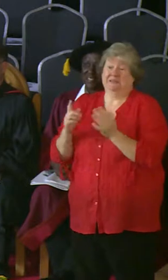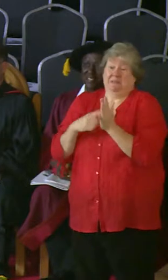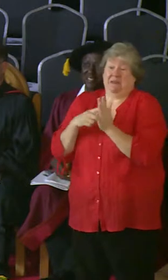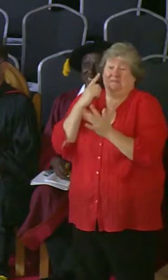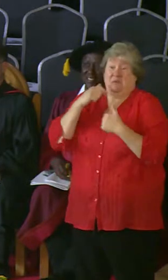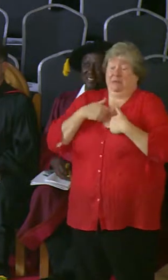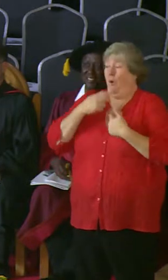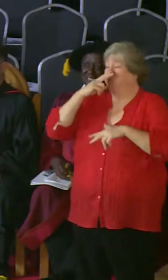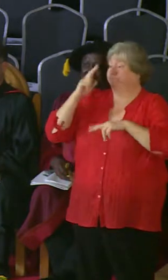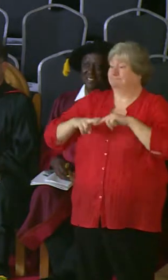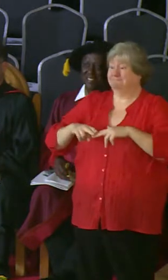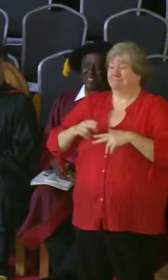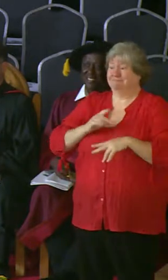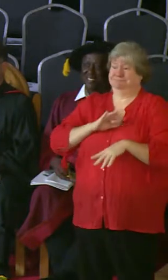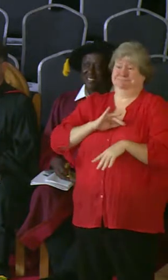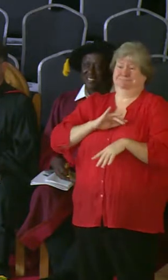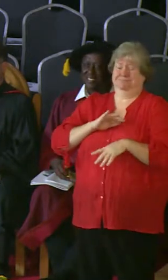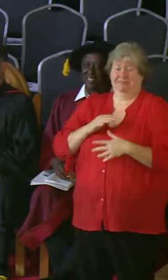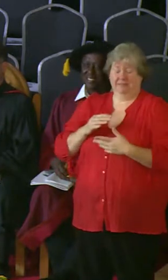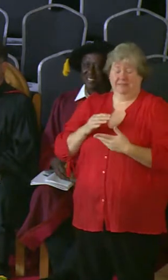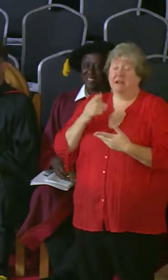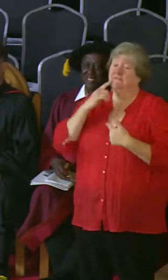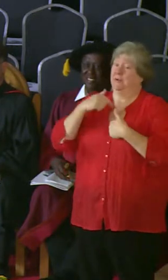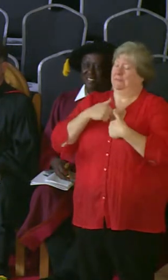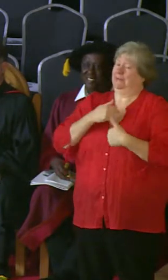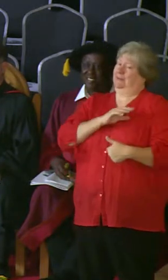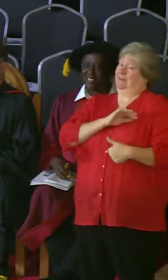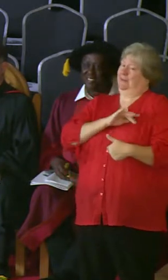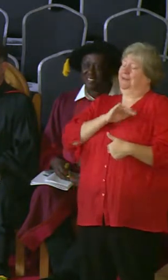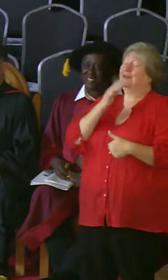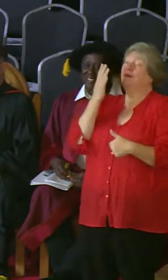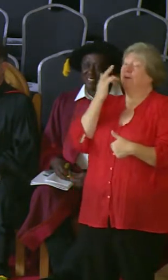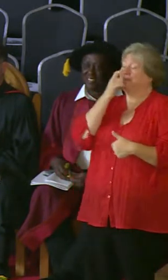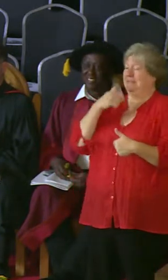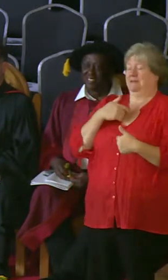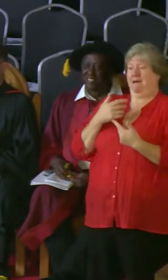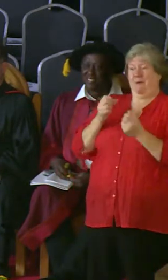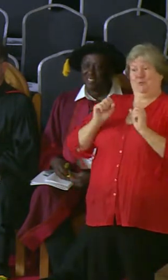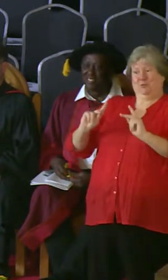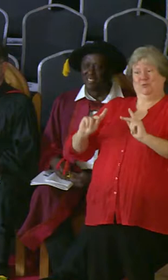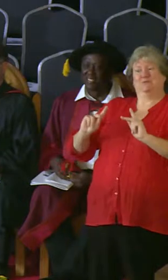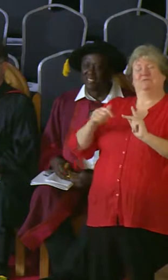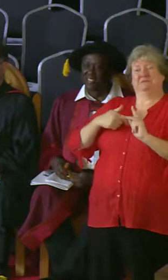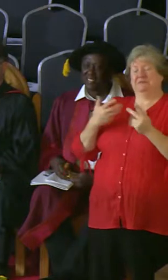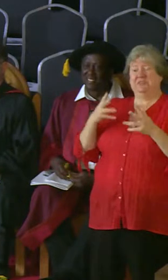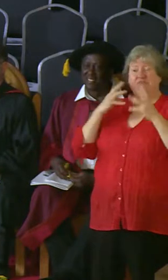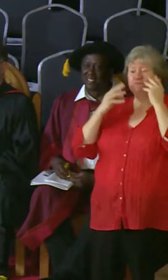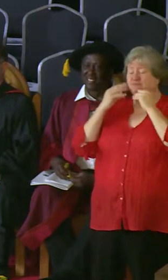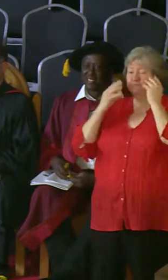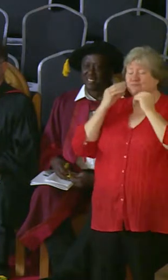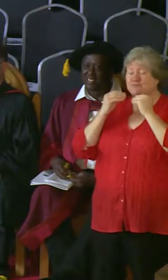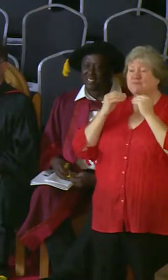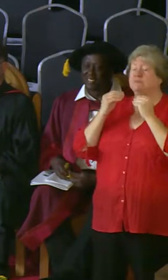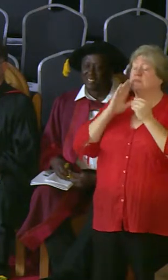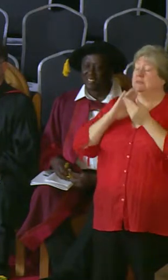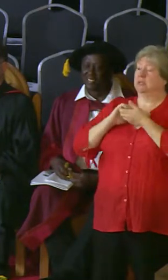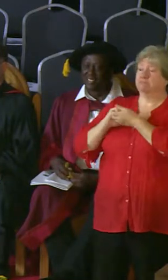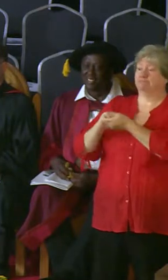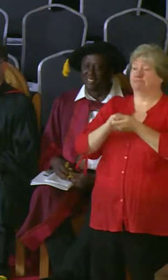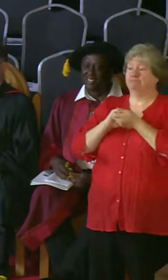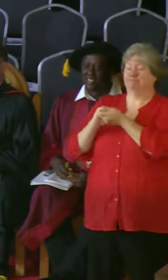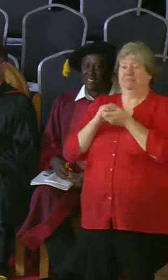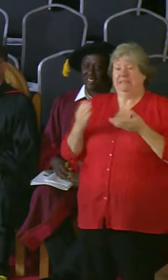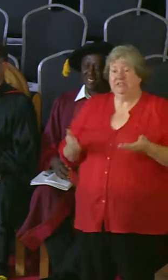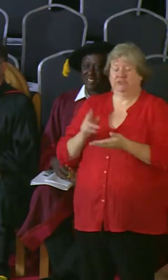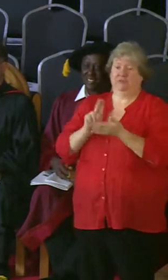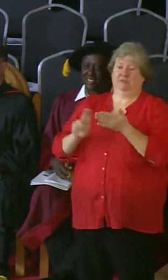blast. This has happened for me because of the opportunities presented to me in the wonderful collaborative atmosphere at the University